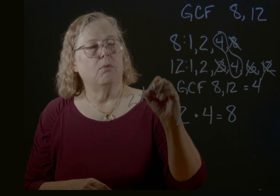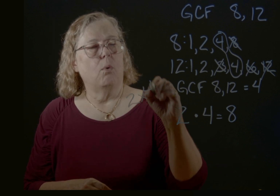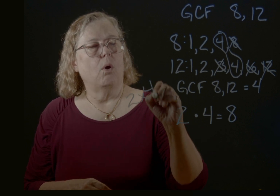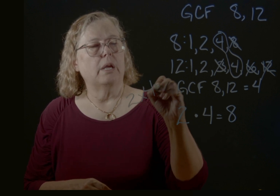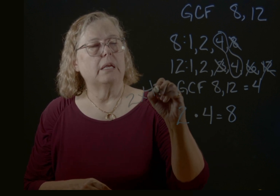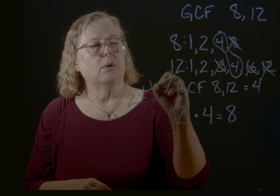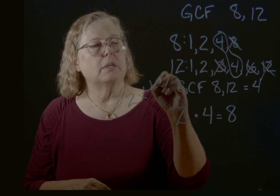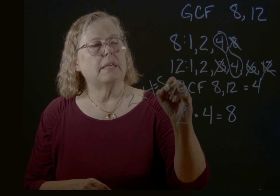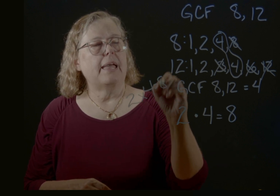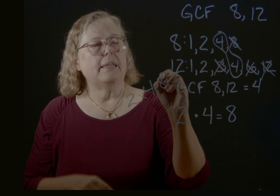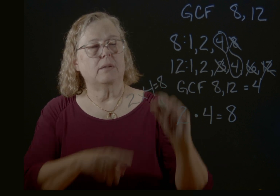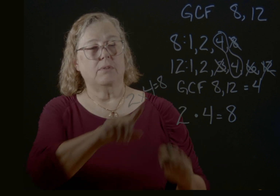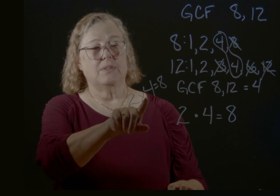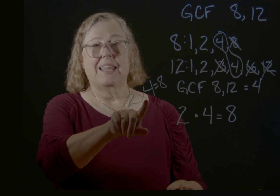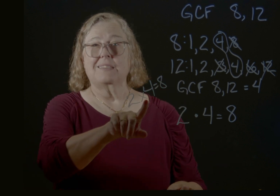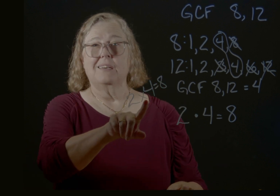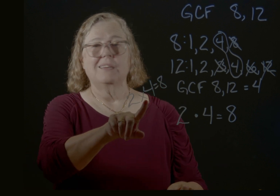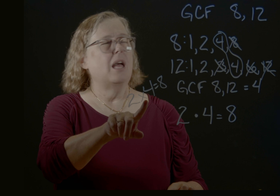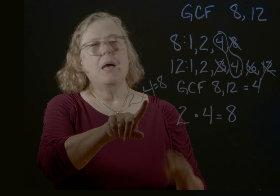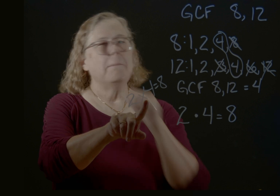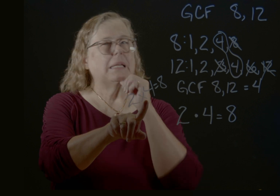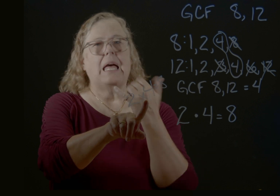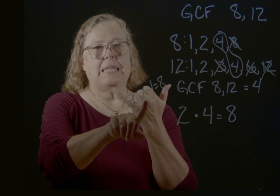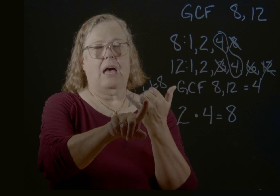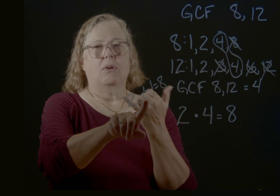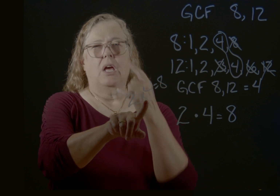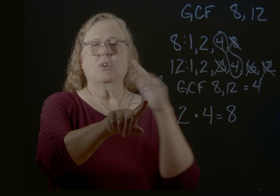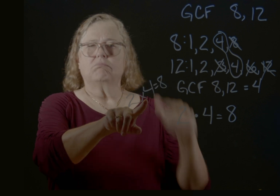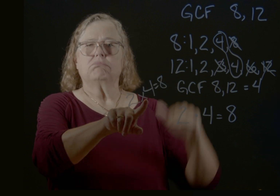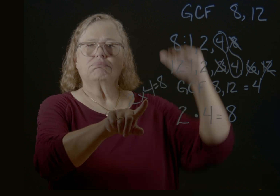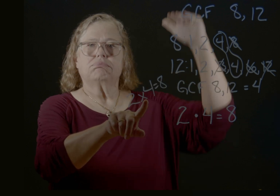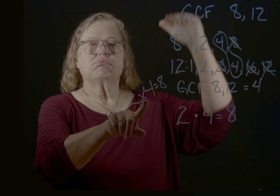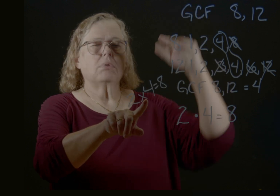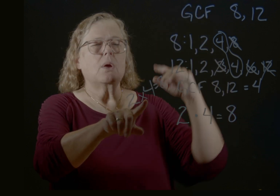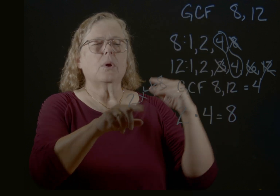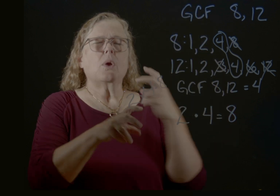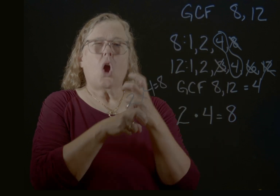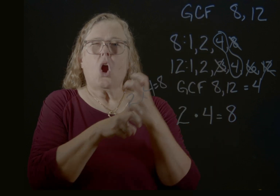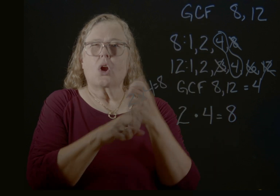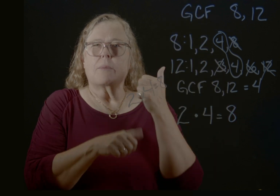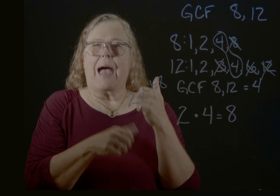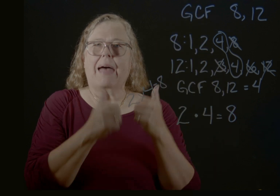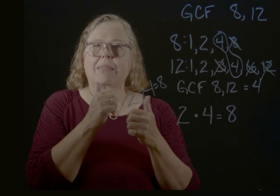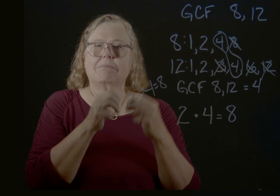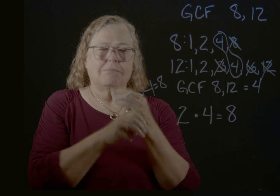4 equals 8, and we'd say that's 2 times 4. But we're not going to do that now, right? Because you're getting older, and math's going to get a little harder. We're going to do some